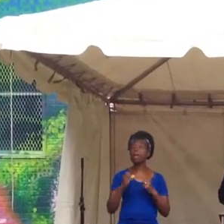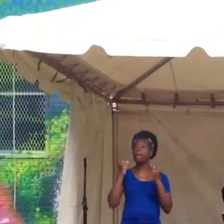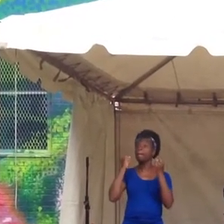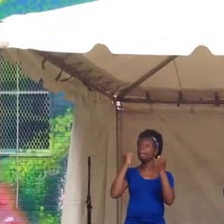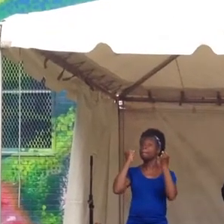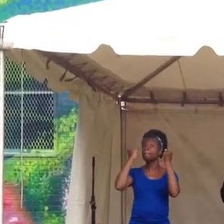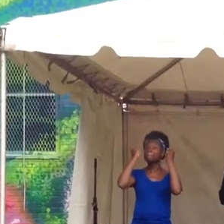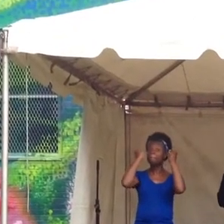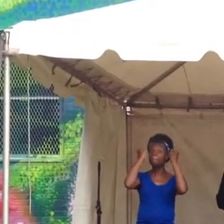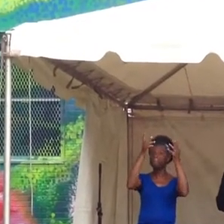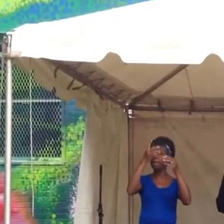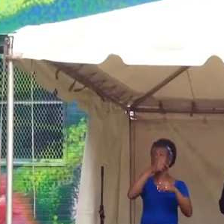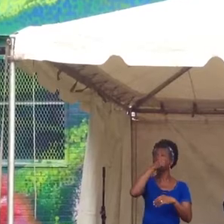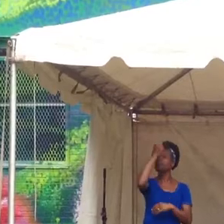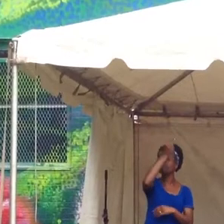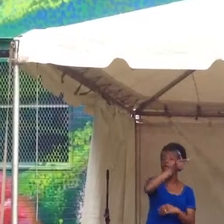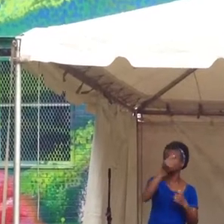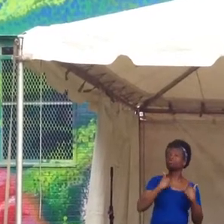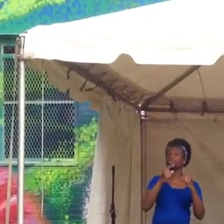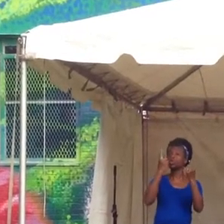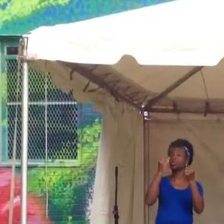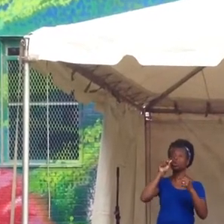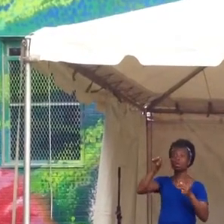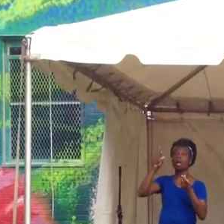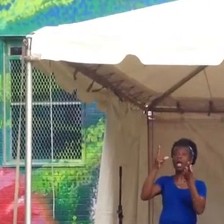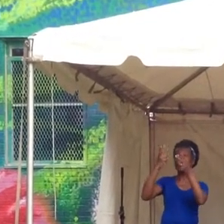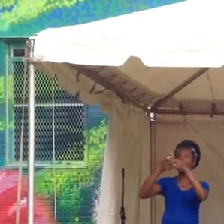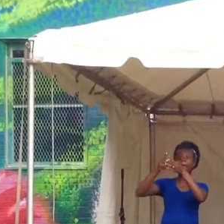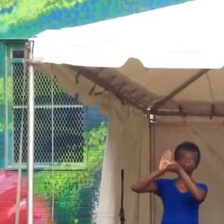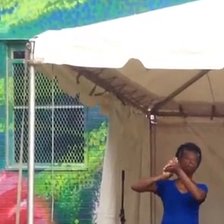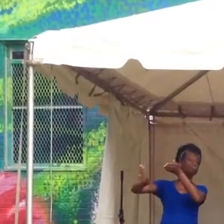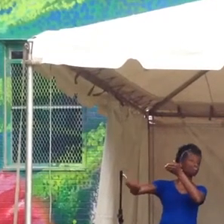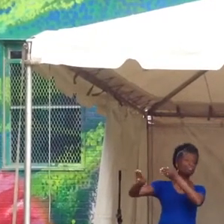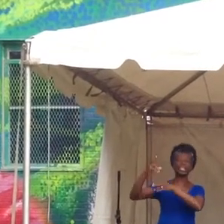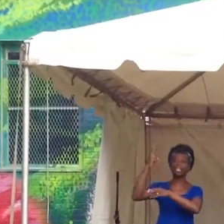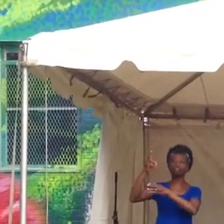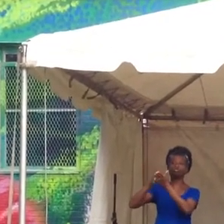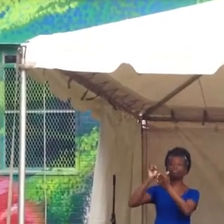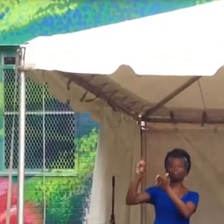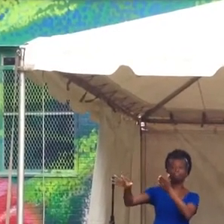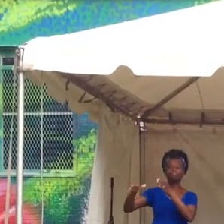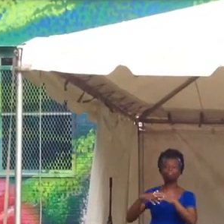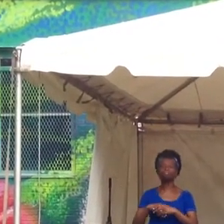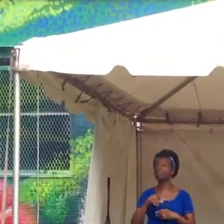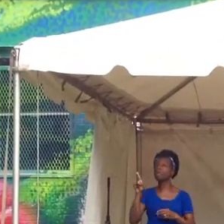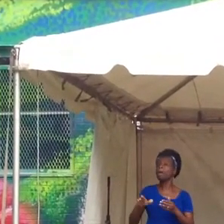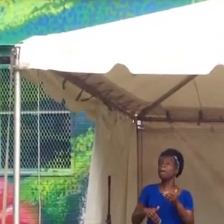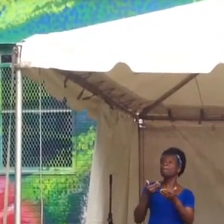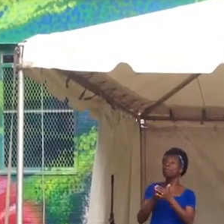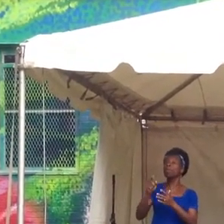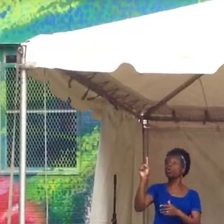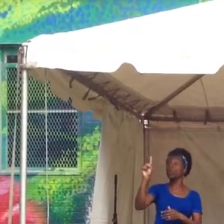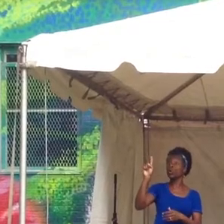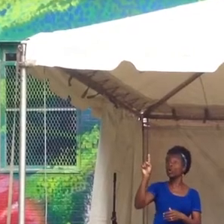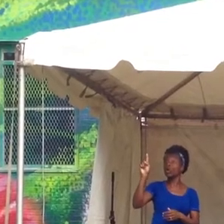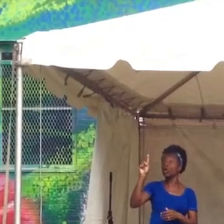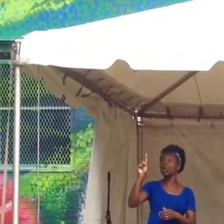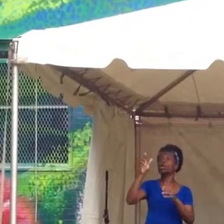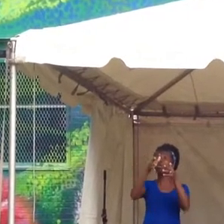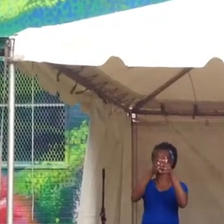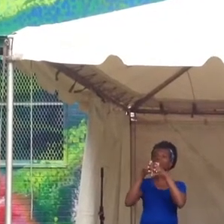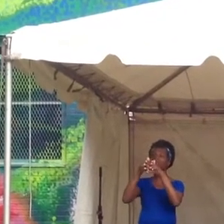eradicate him from history and from public consciousness. He was born in Princeton in 1898. His father had